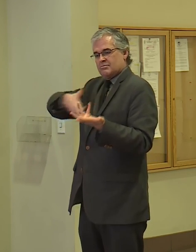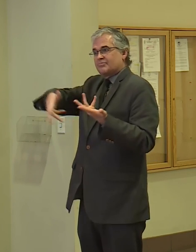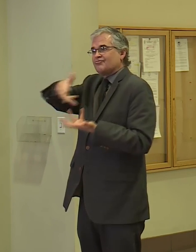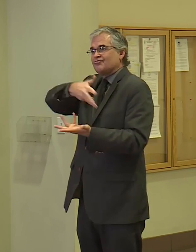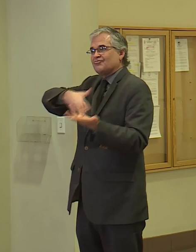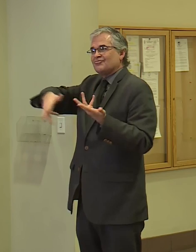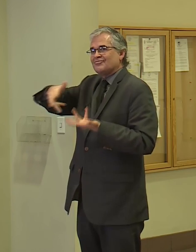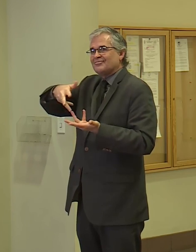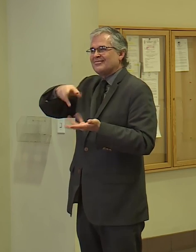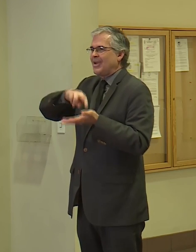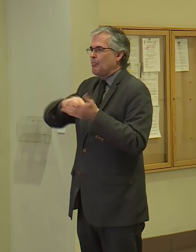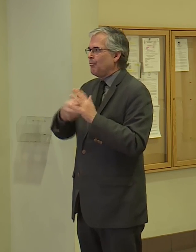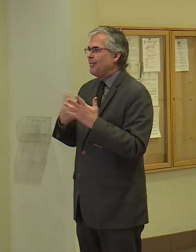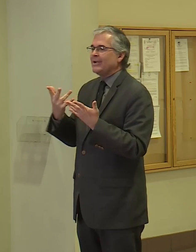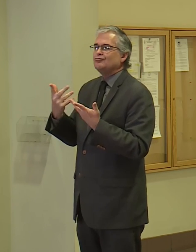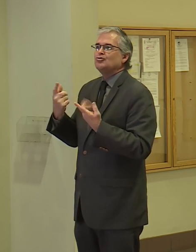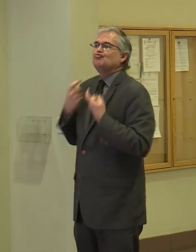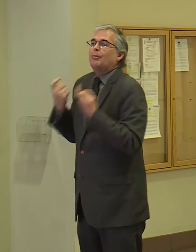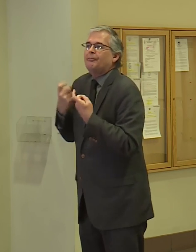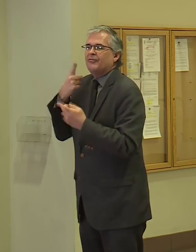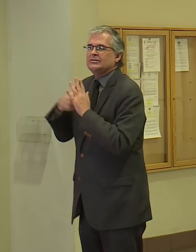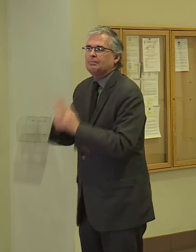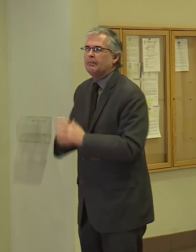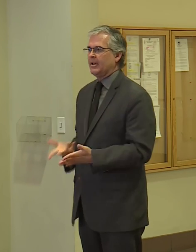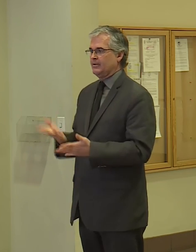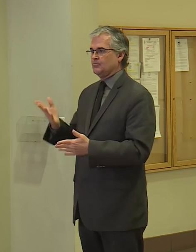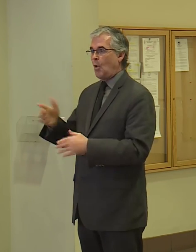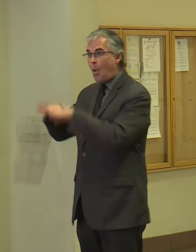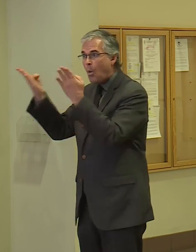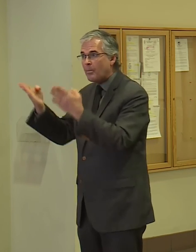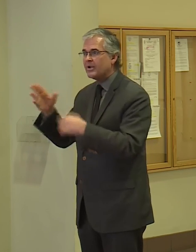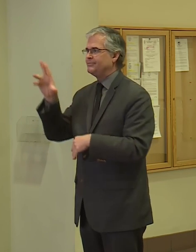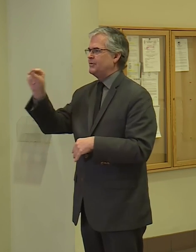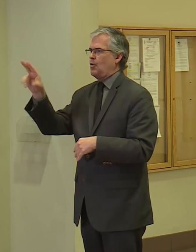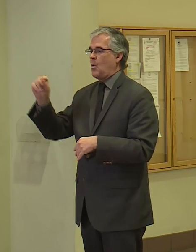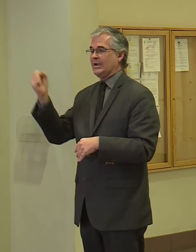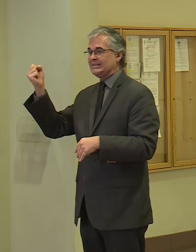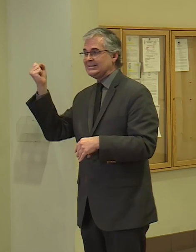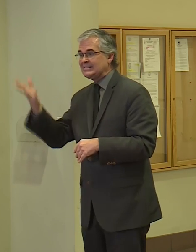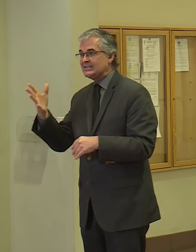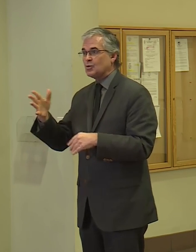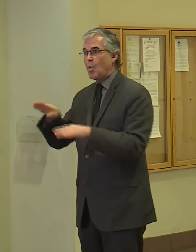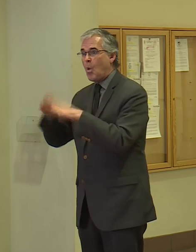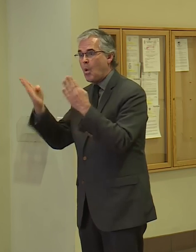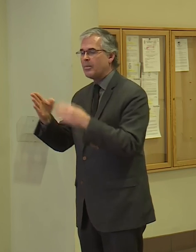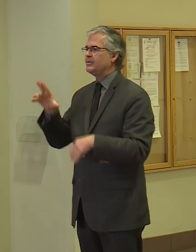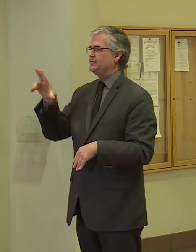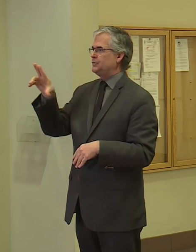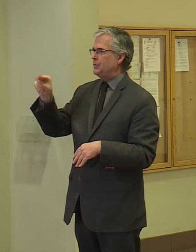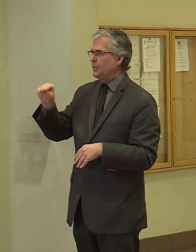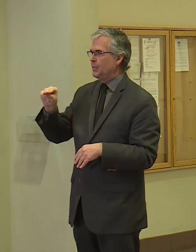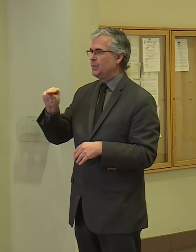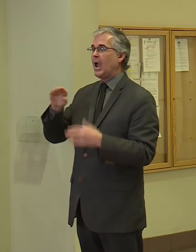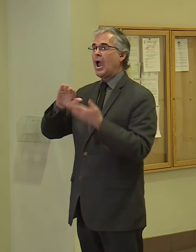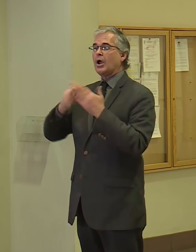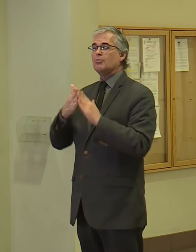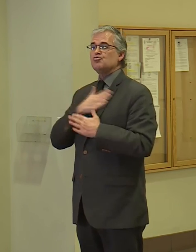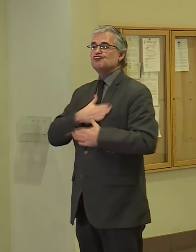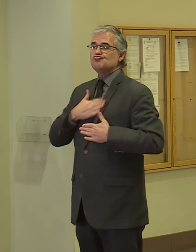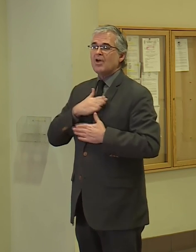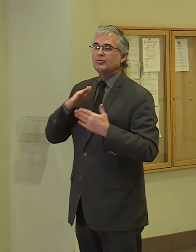remain remain open this is not the time for casinos to remain open this is not the time for community recreation centers